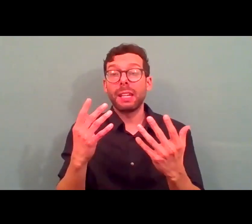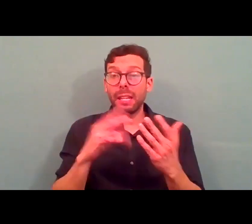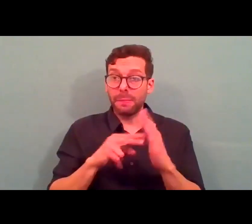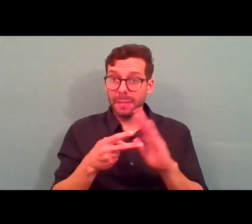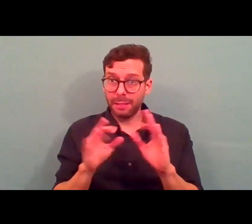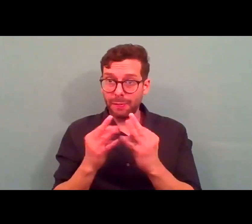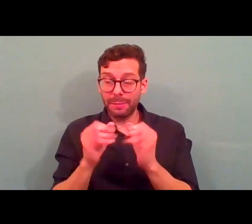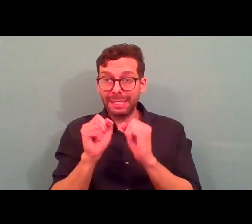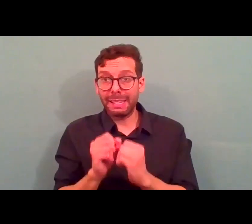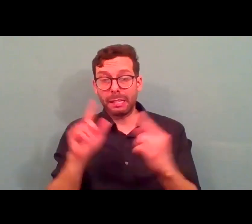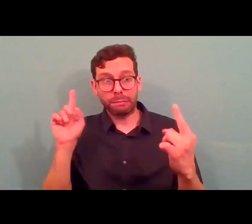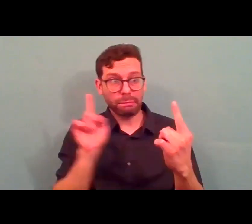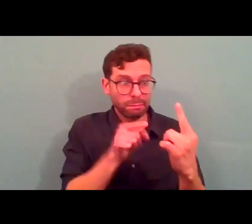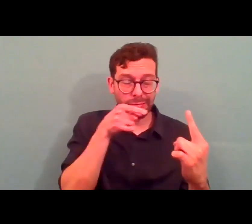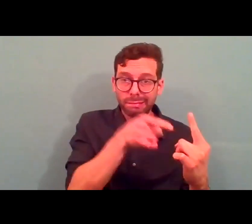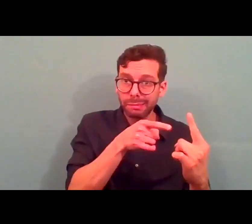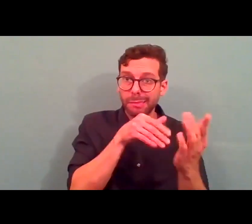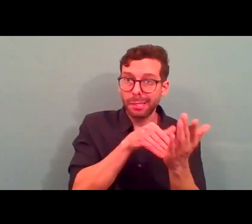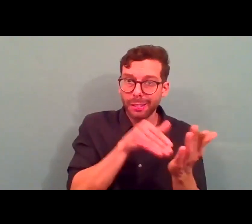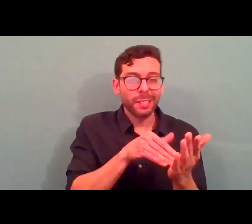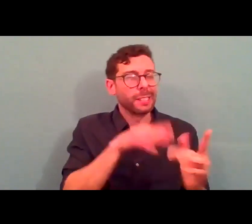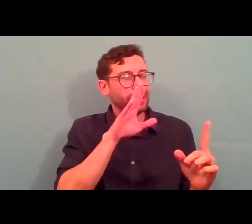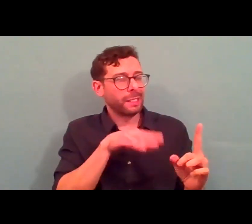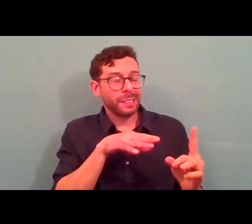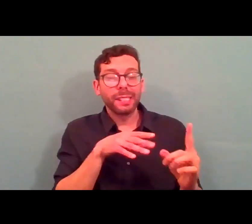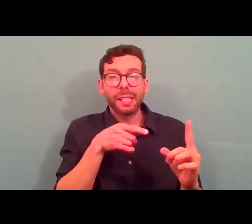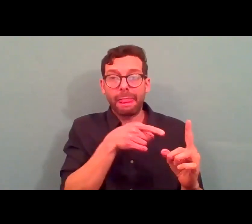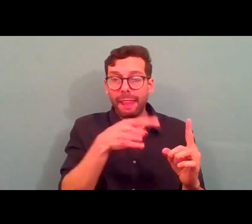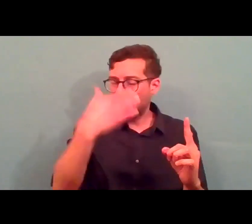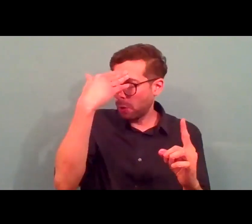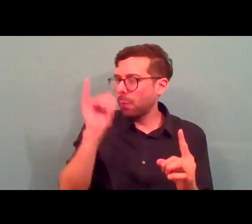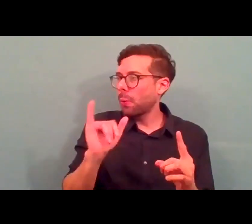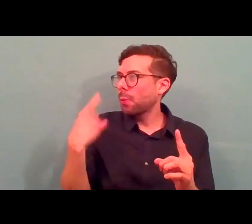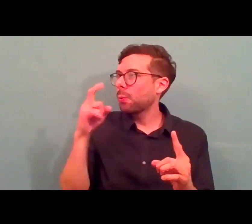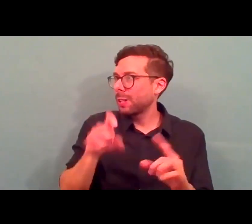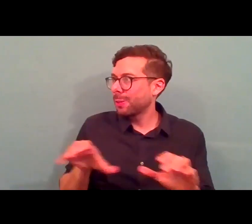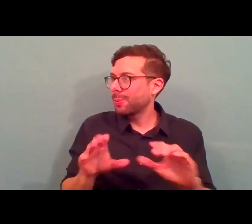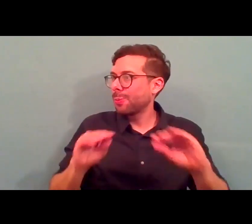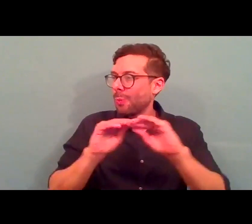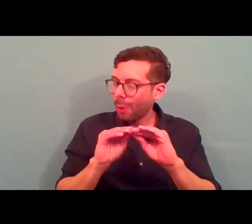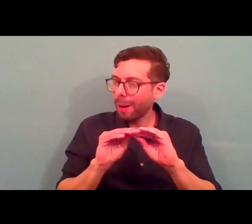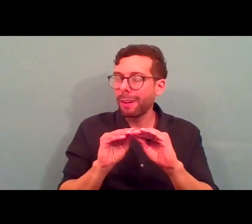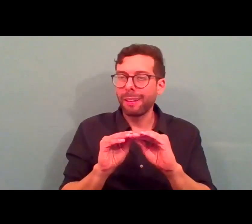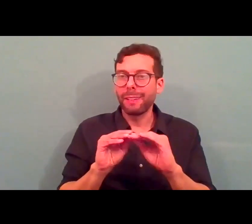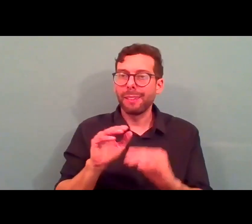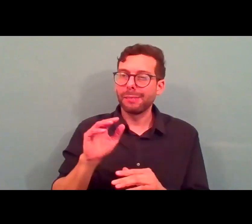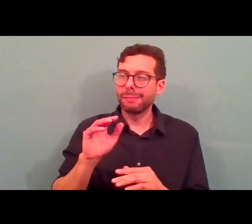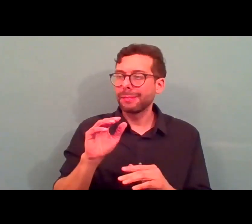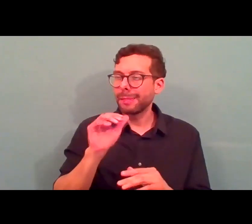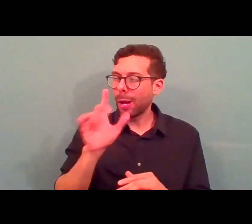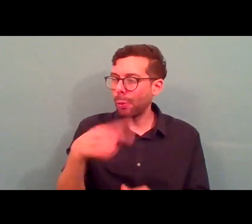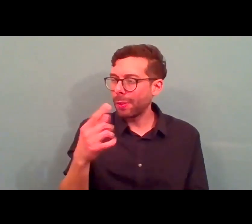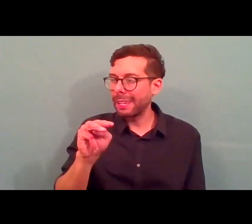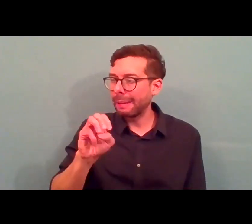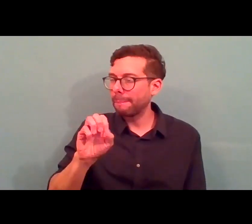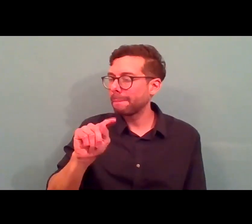actually, you know what? We do need to do something more than melatonin or clonidine, because 3 hours of sleep is not enough, right? And they do